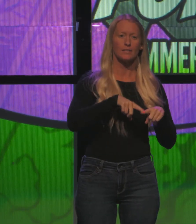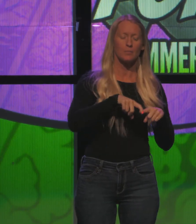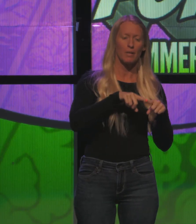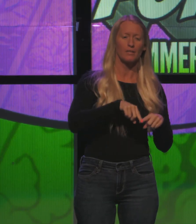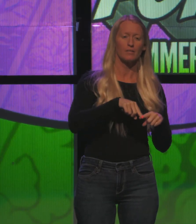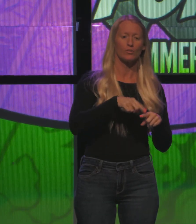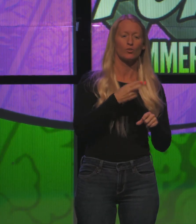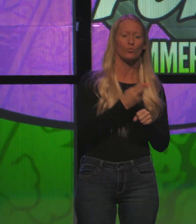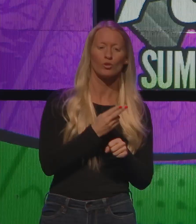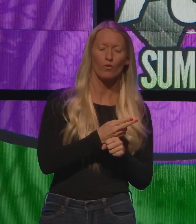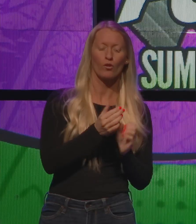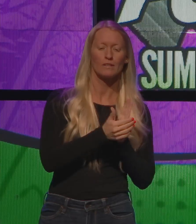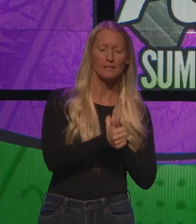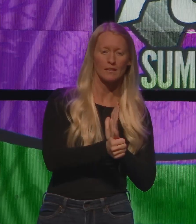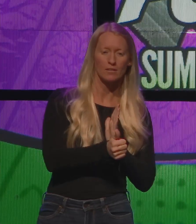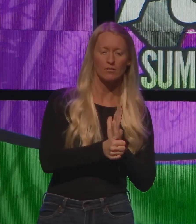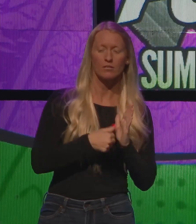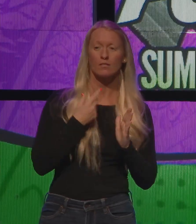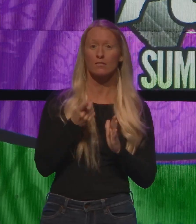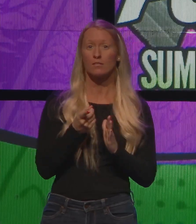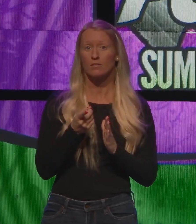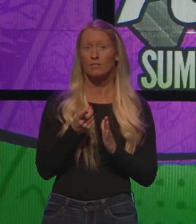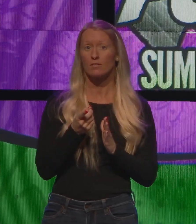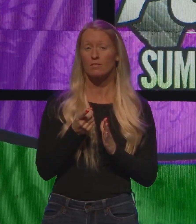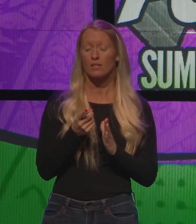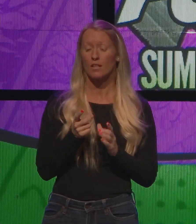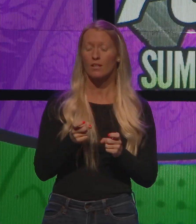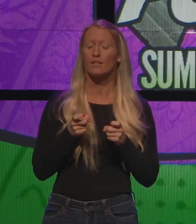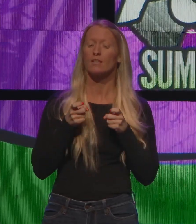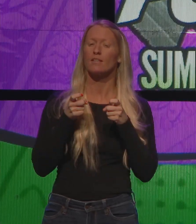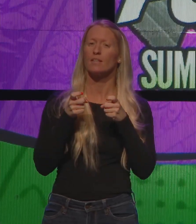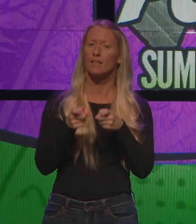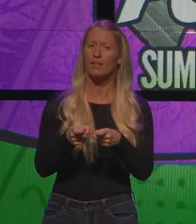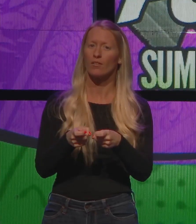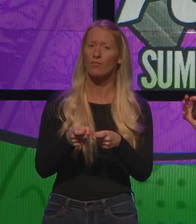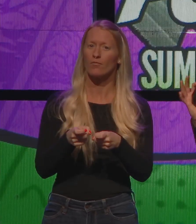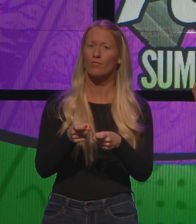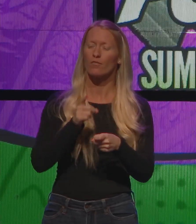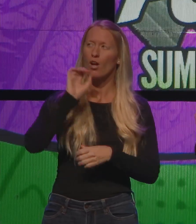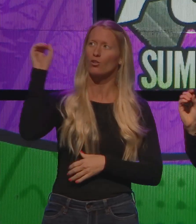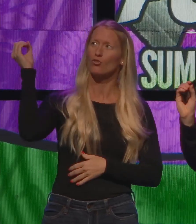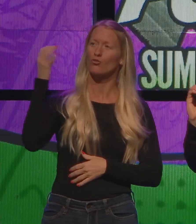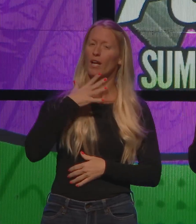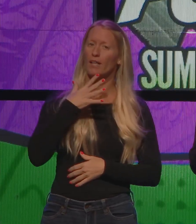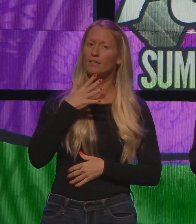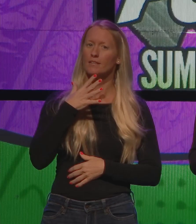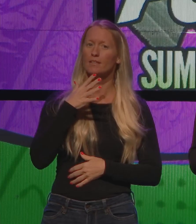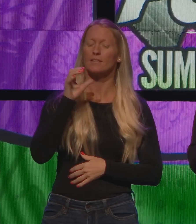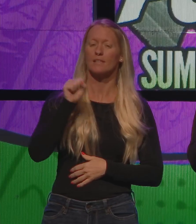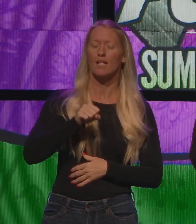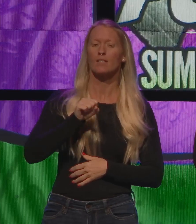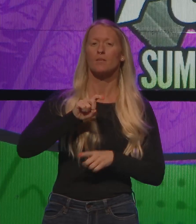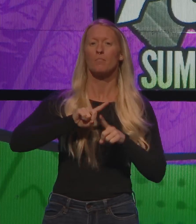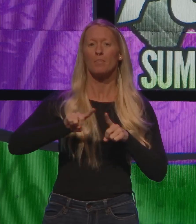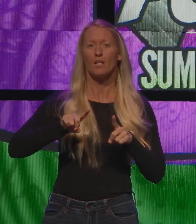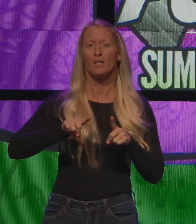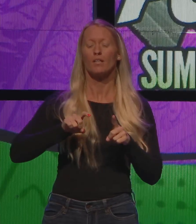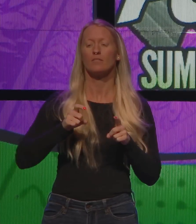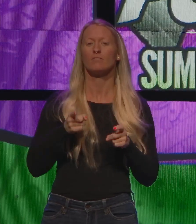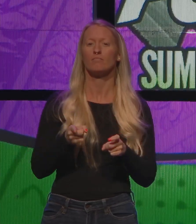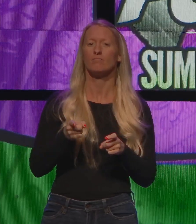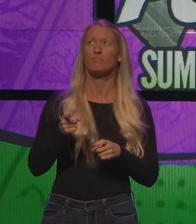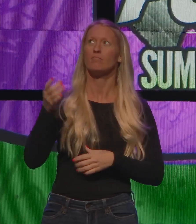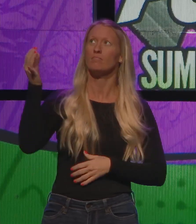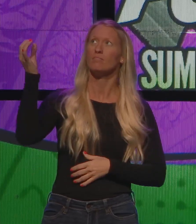that grace. Don't just distribute it, but to sit and to rest into the idea that you are fearfully and wonderfully made, even as you